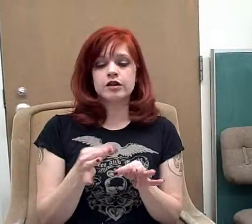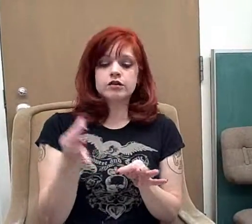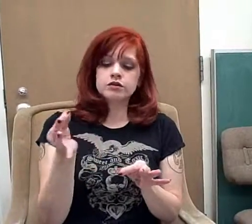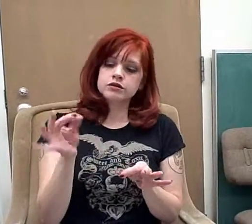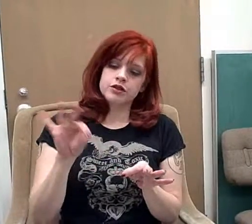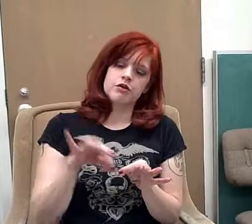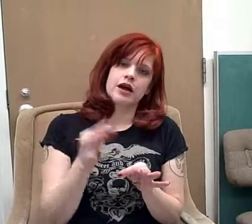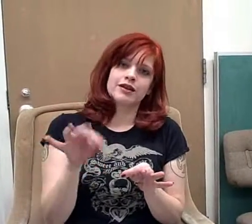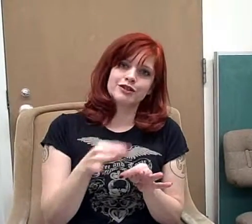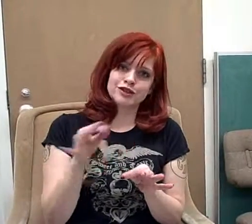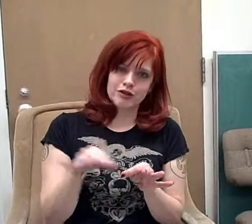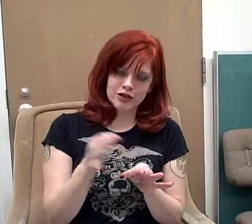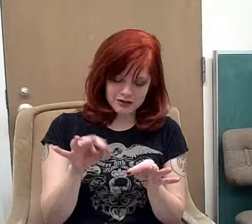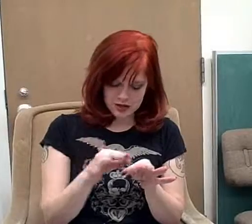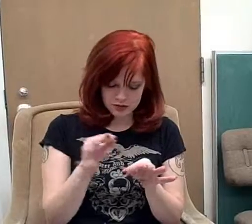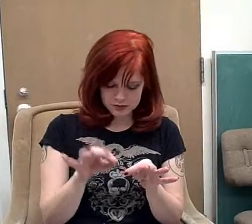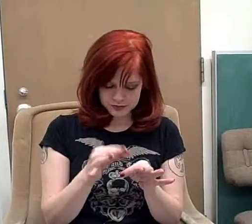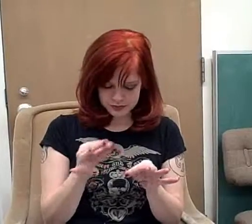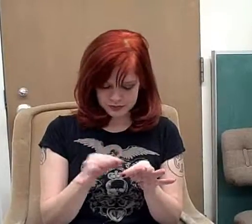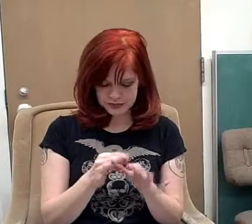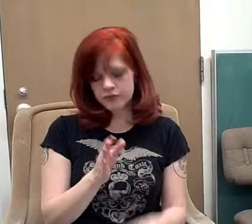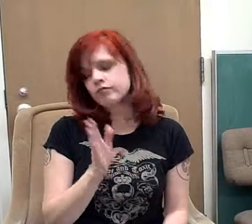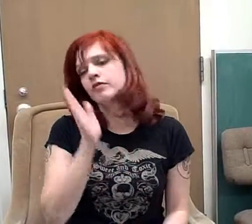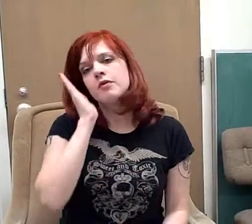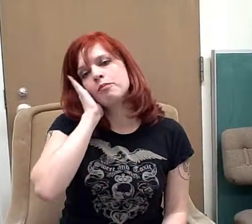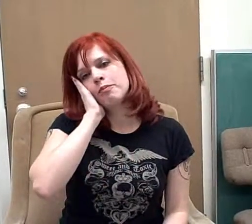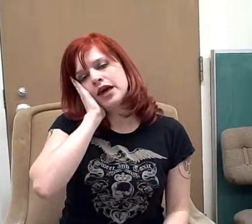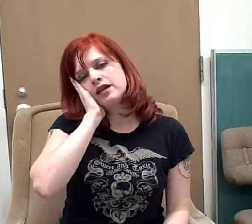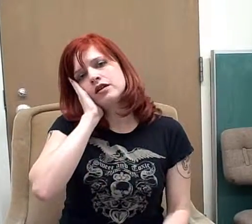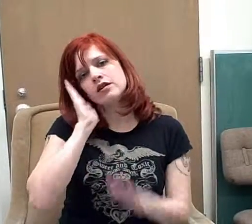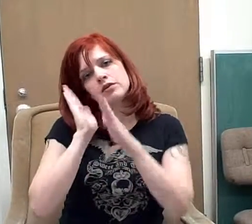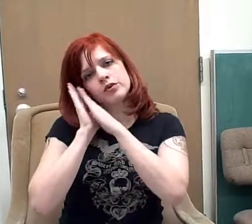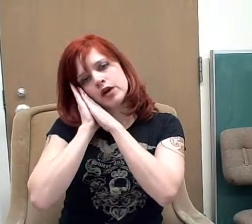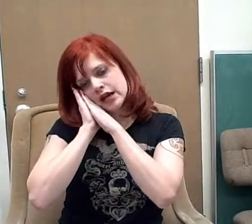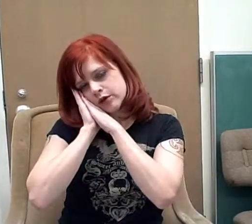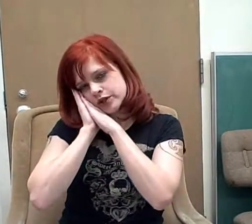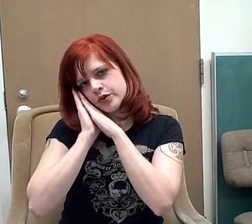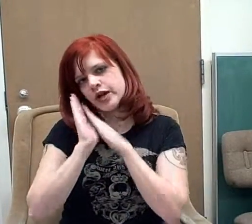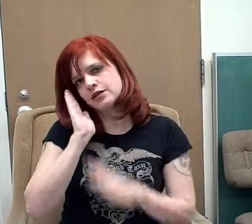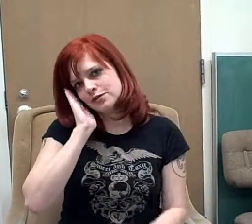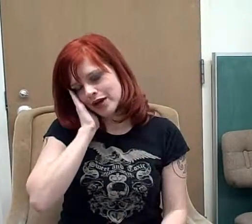Needle, you act like you're sewing, needle. Bed, with 1 hand or with 2 hands, bed.